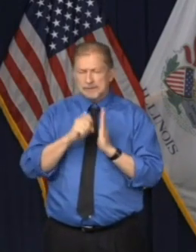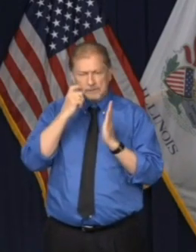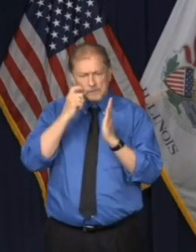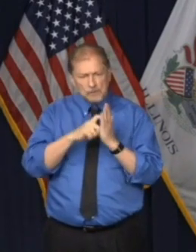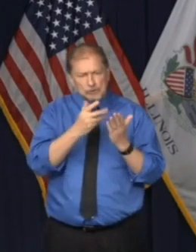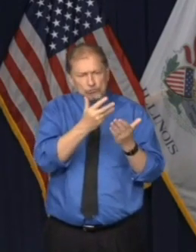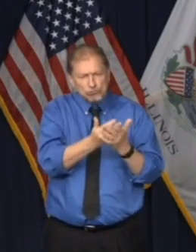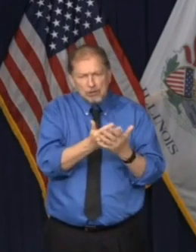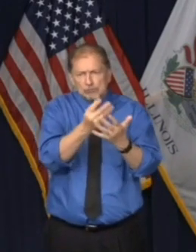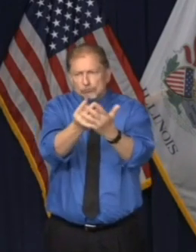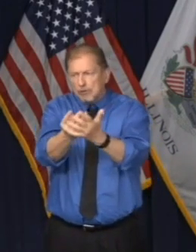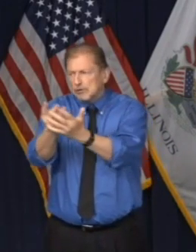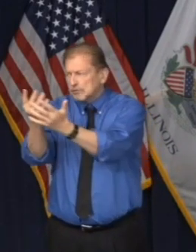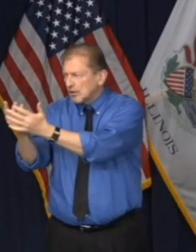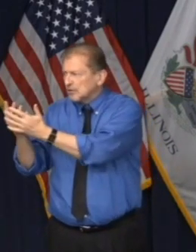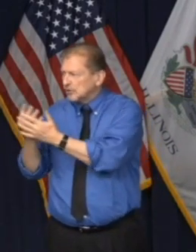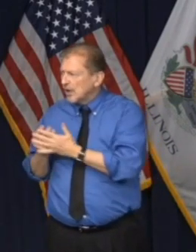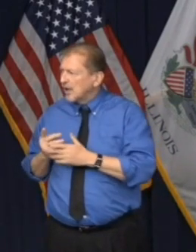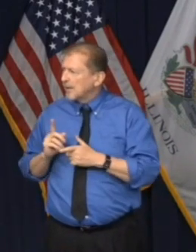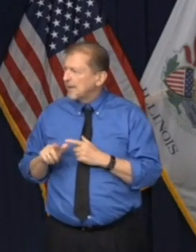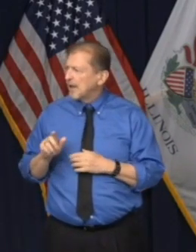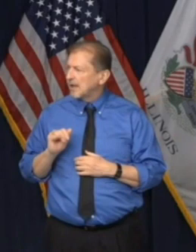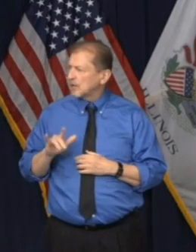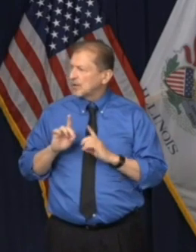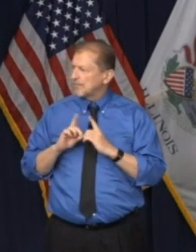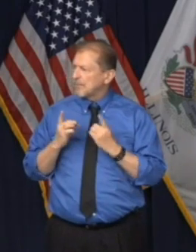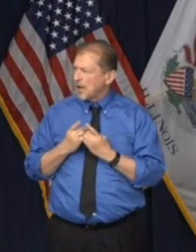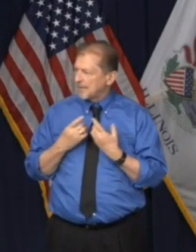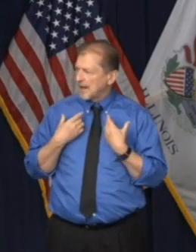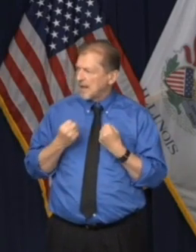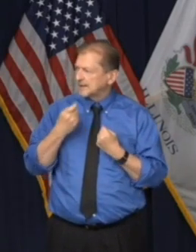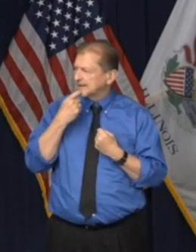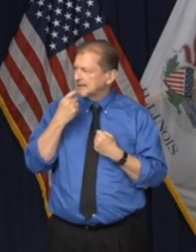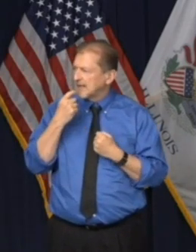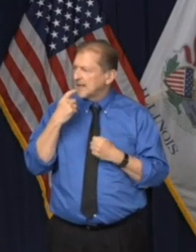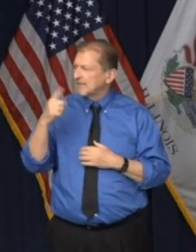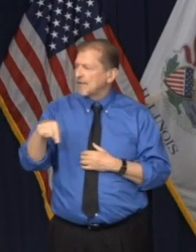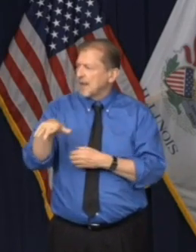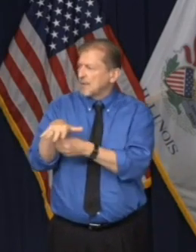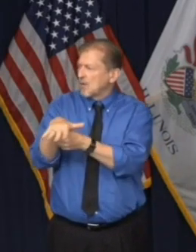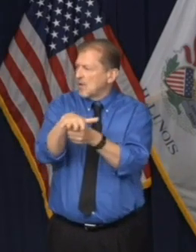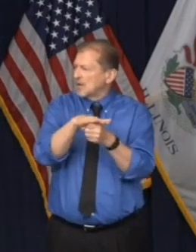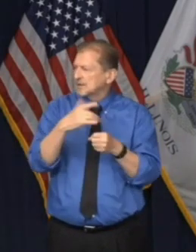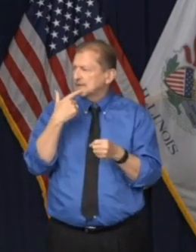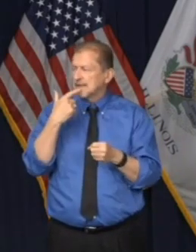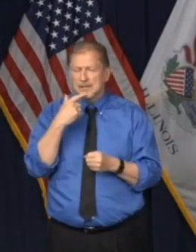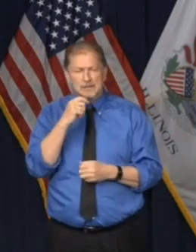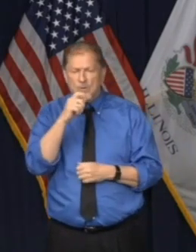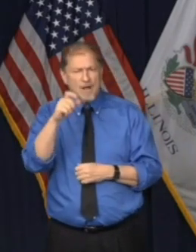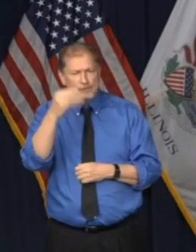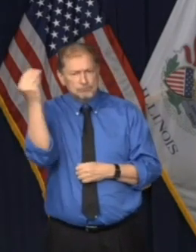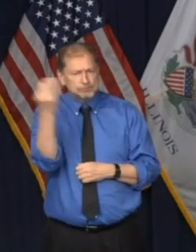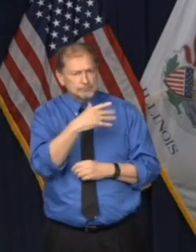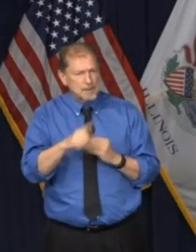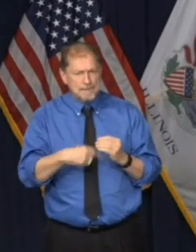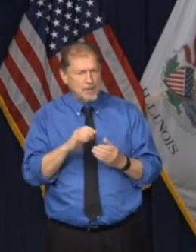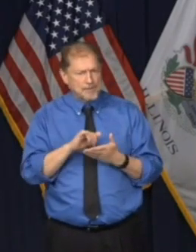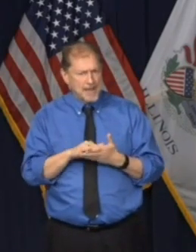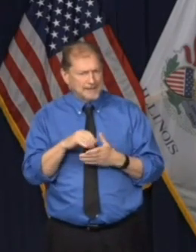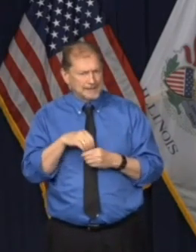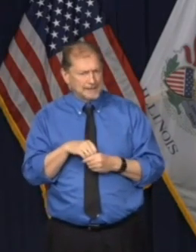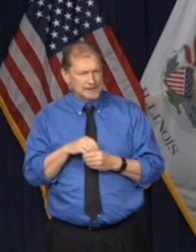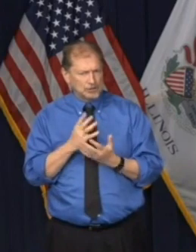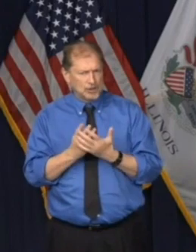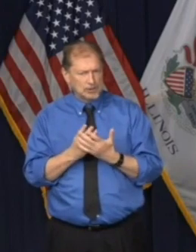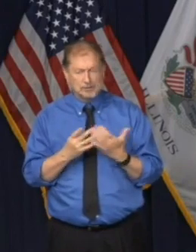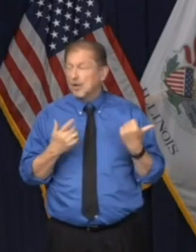and detention centers? Why is IDPH telling local health departments it is not necessary to report an outbreak at a jail?